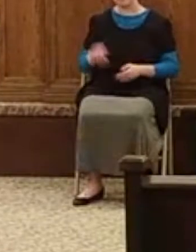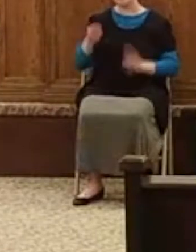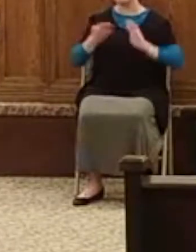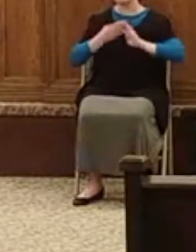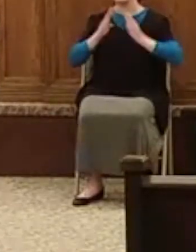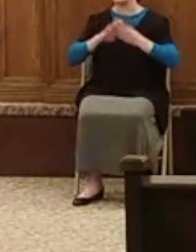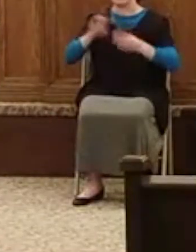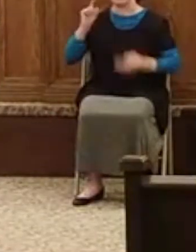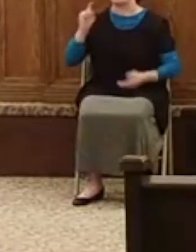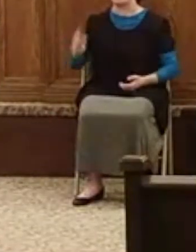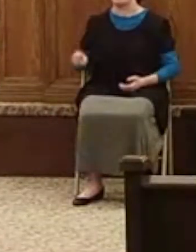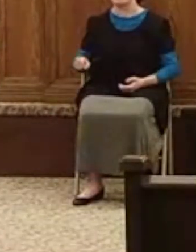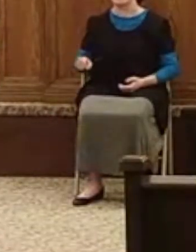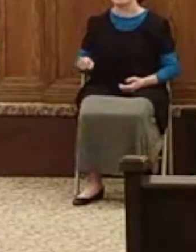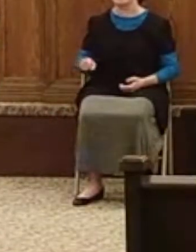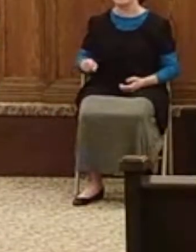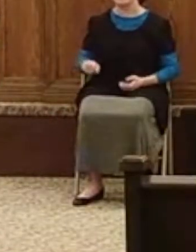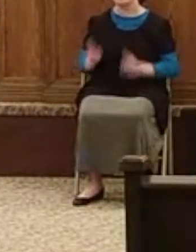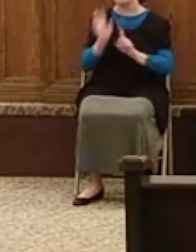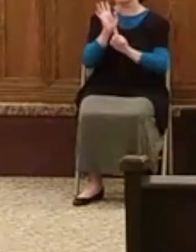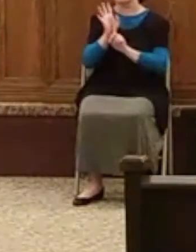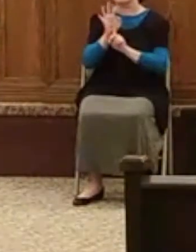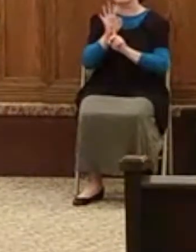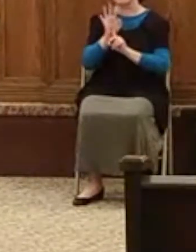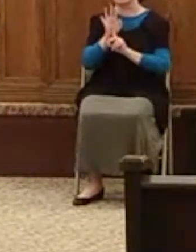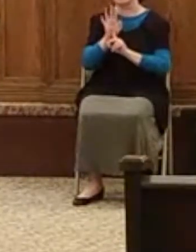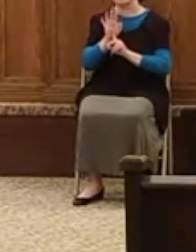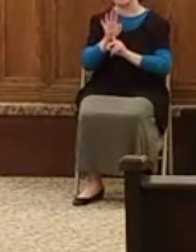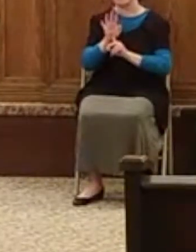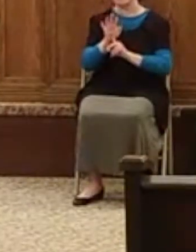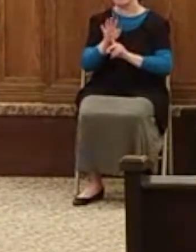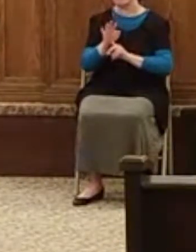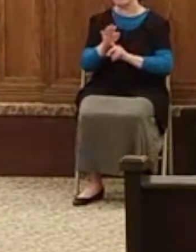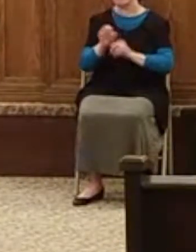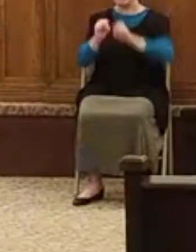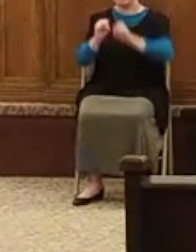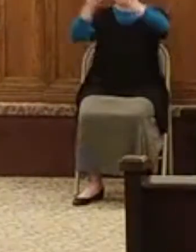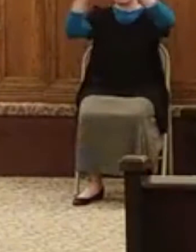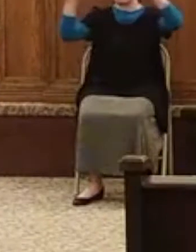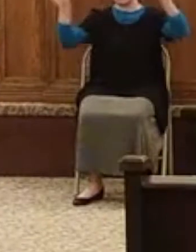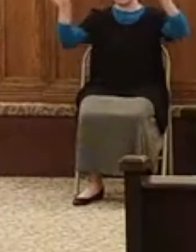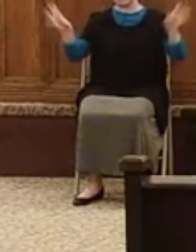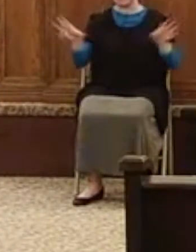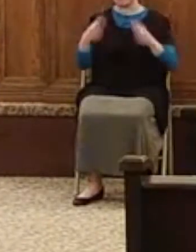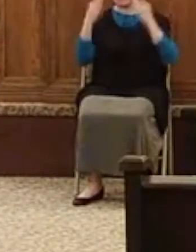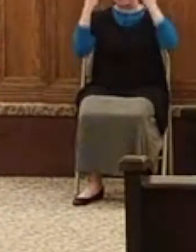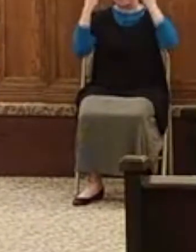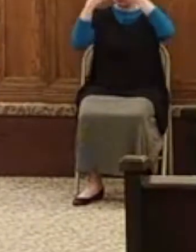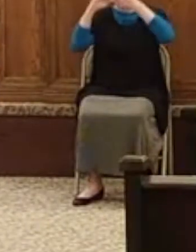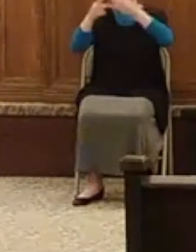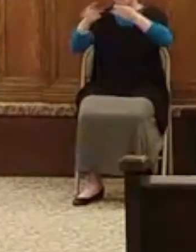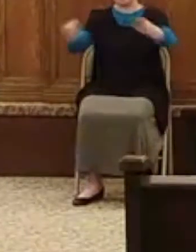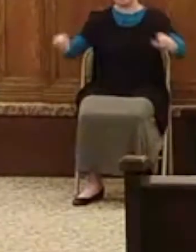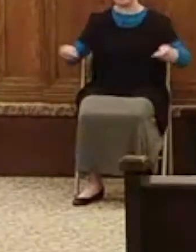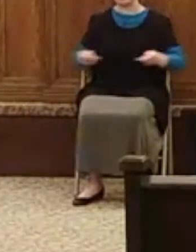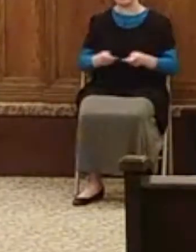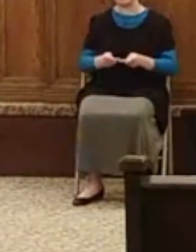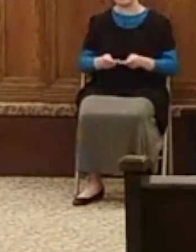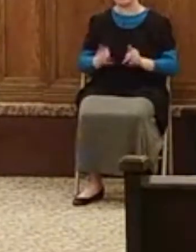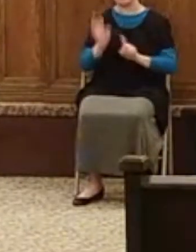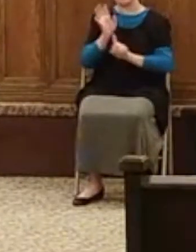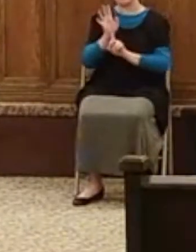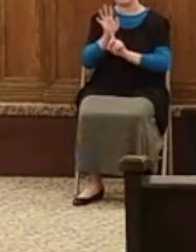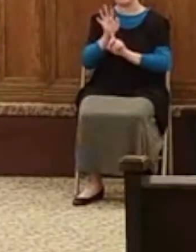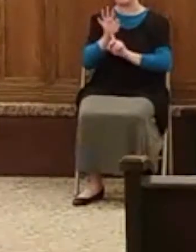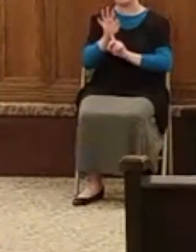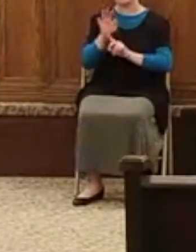I said, what your city needs is a candle that'll shine in dark places.